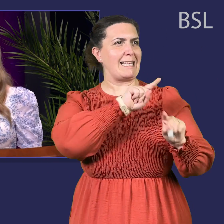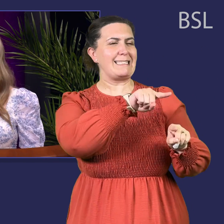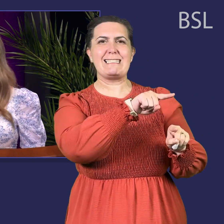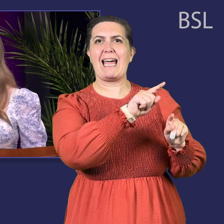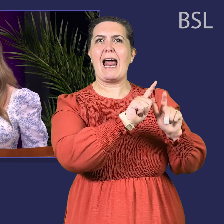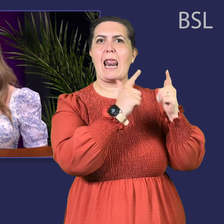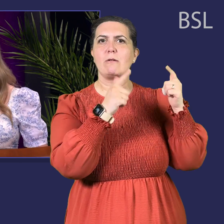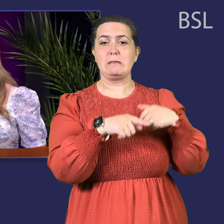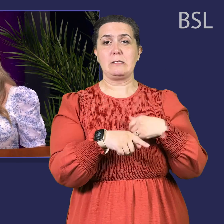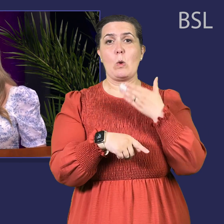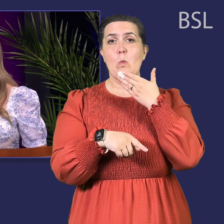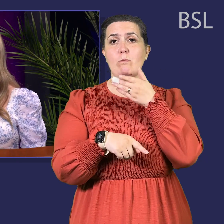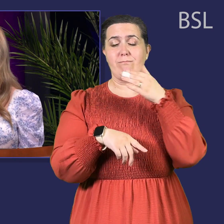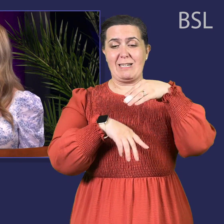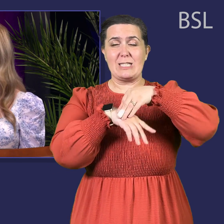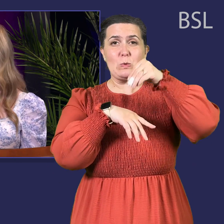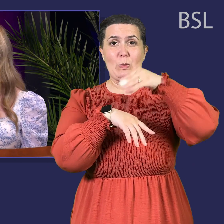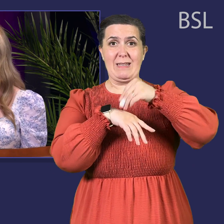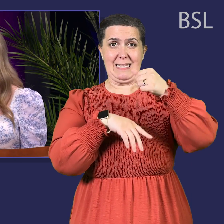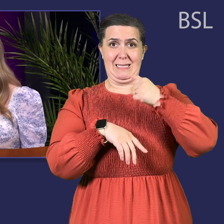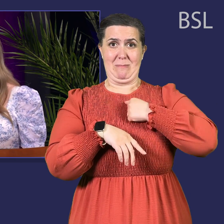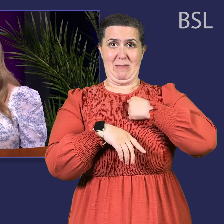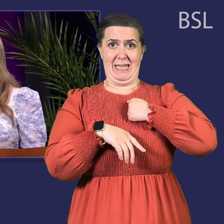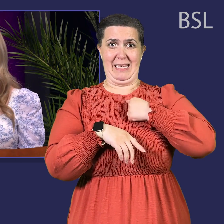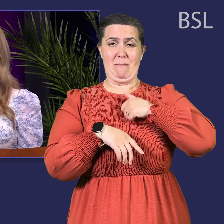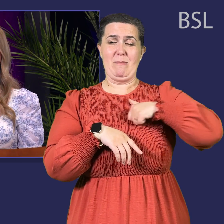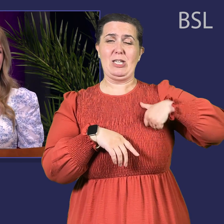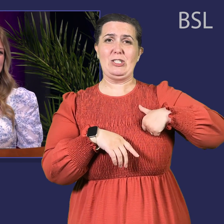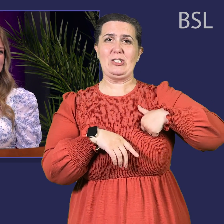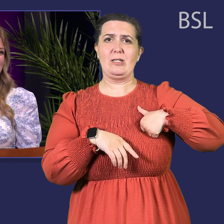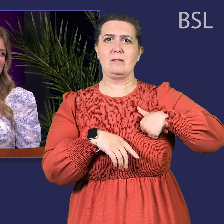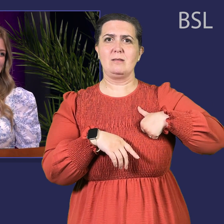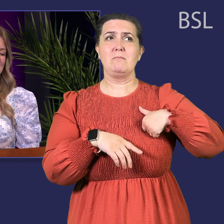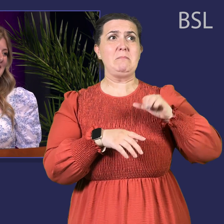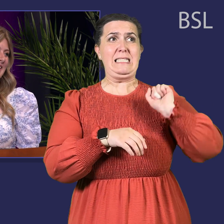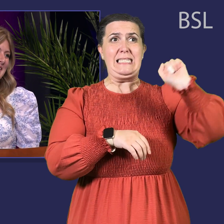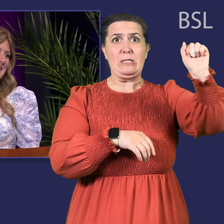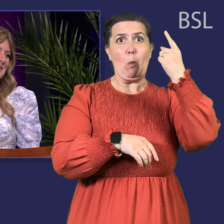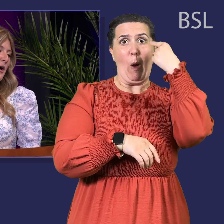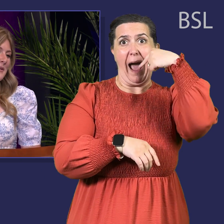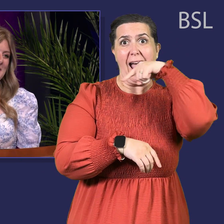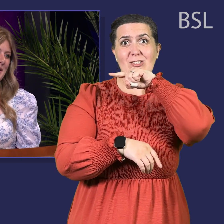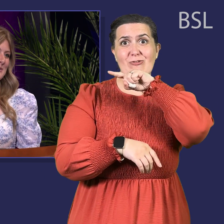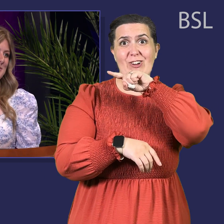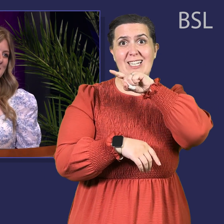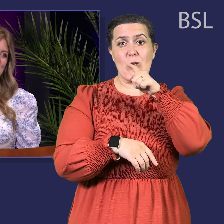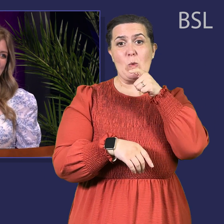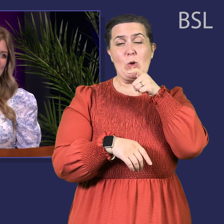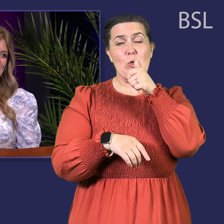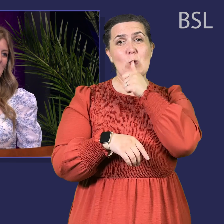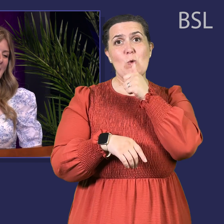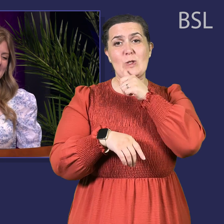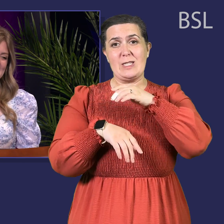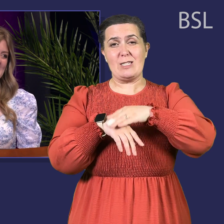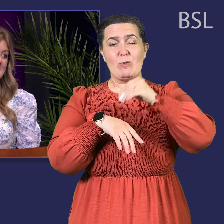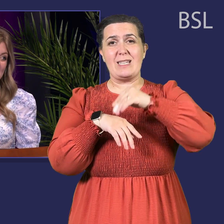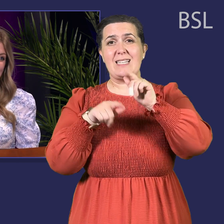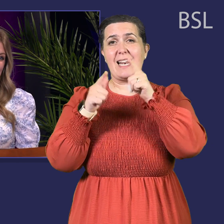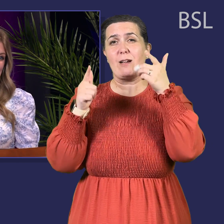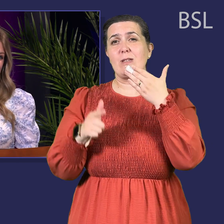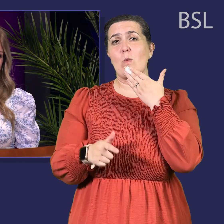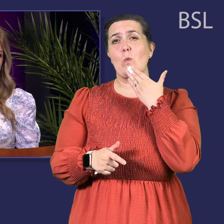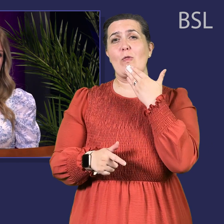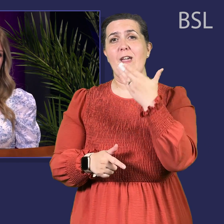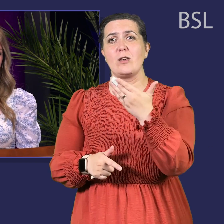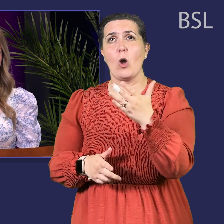mycket." "Tack så mycket" is Swedish for thank you. I served my mission in Sweden. Not many 100-year-old men know how to say thank you